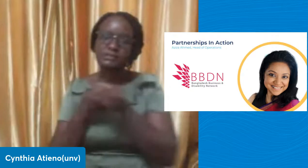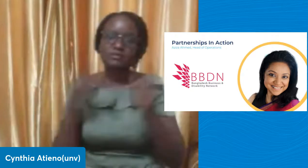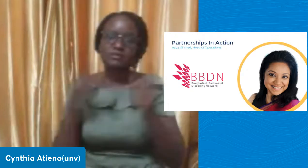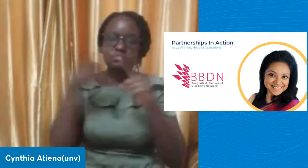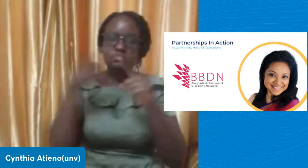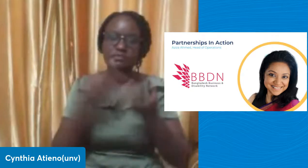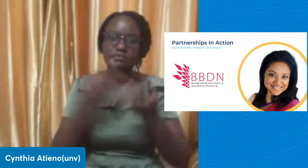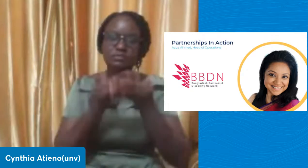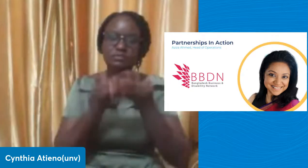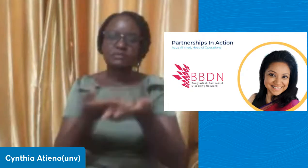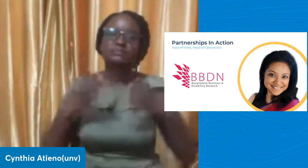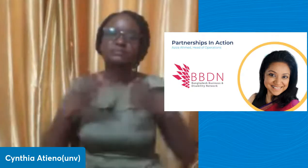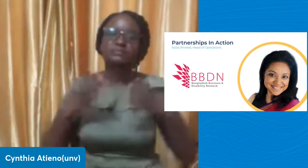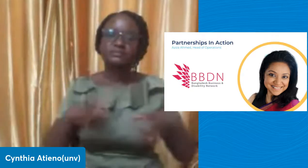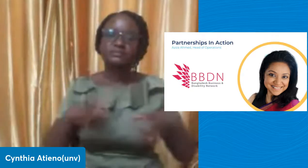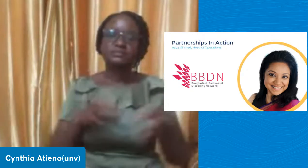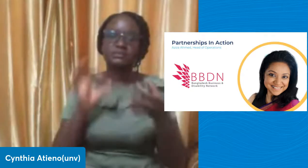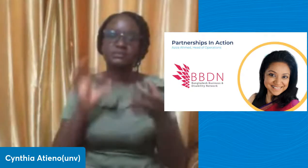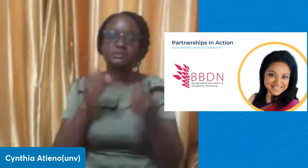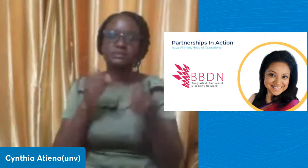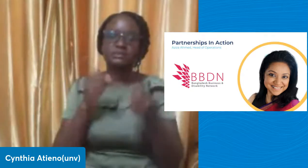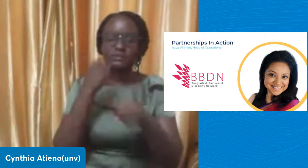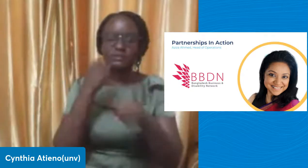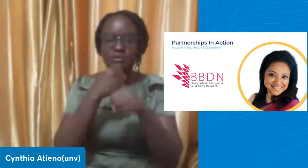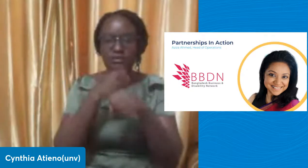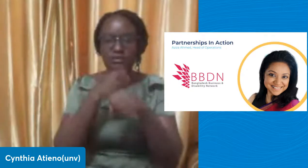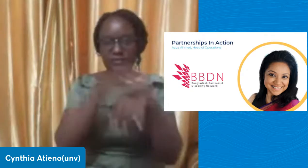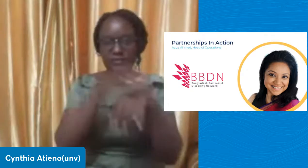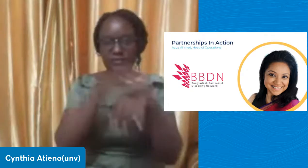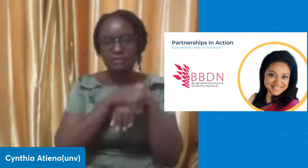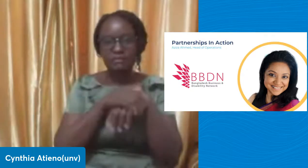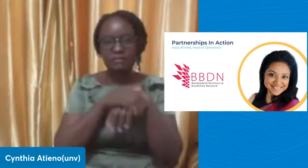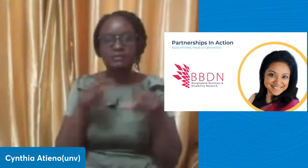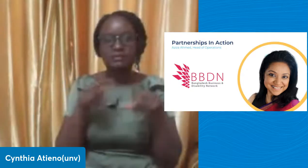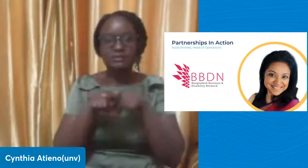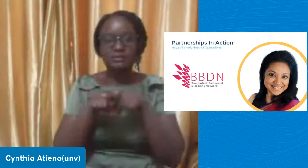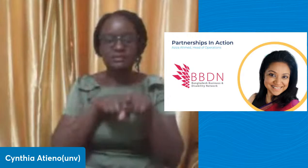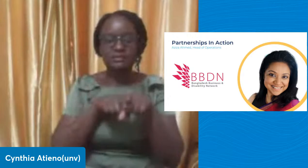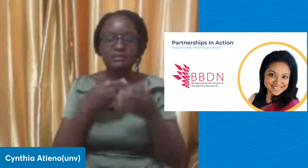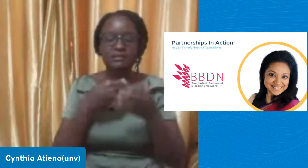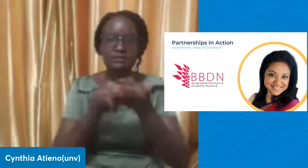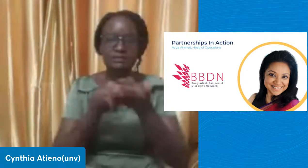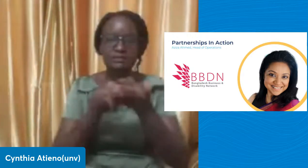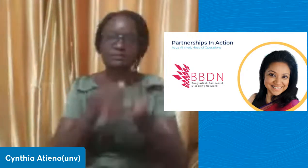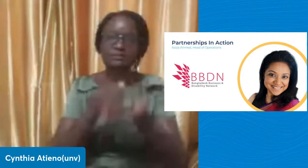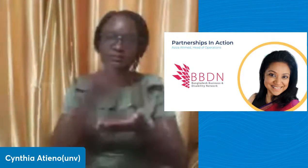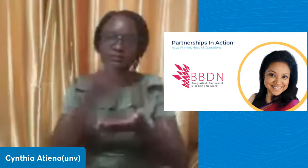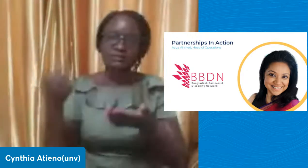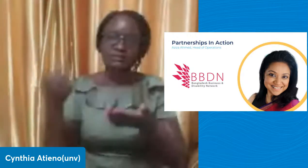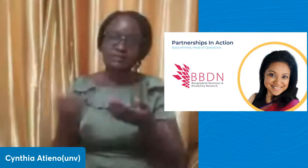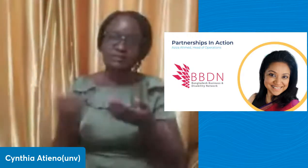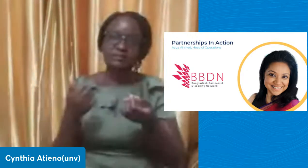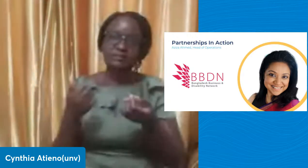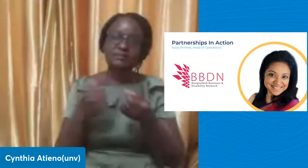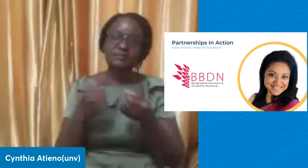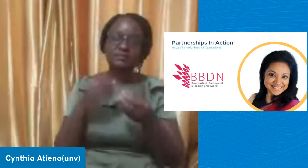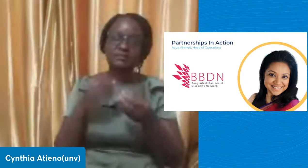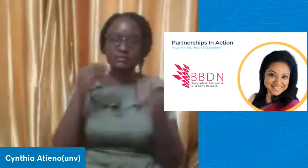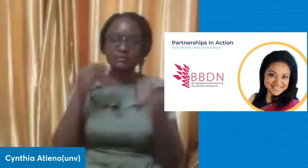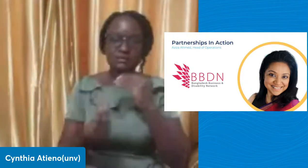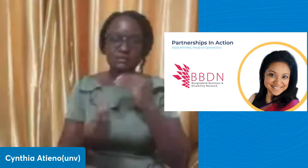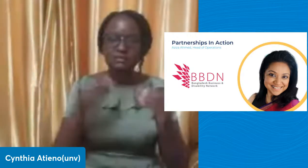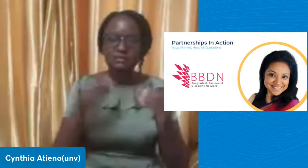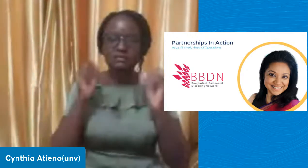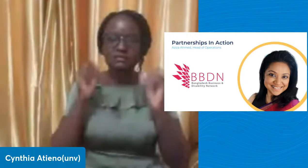and also engage ourselves in skills development and other relevant requirements that the persons with disabilities require